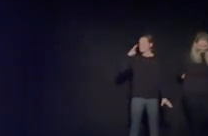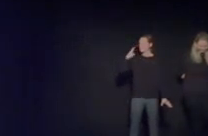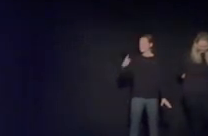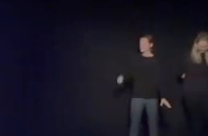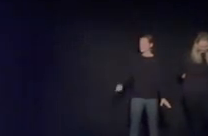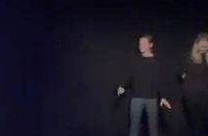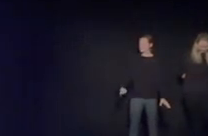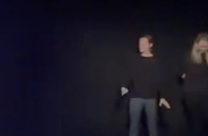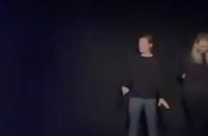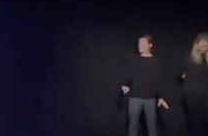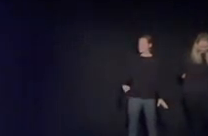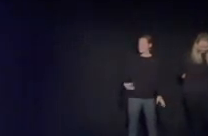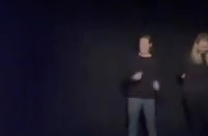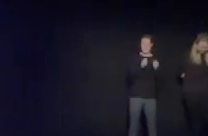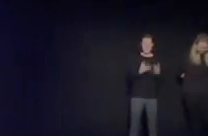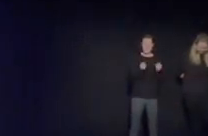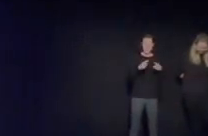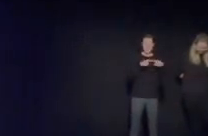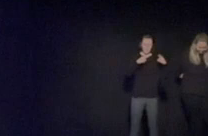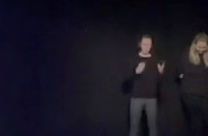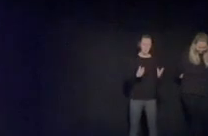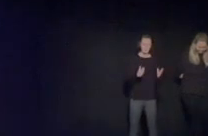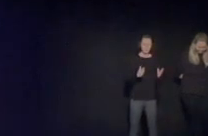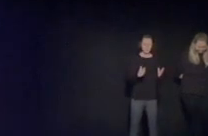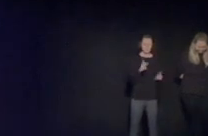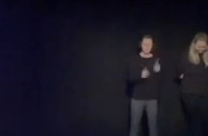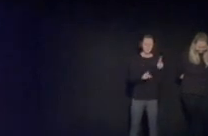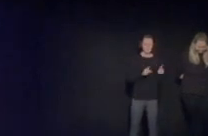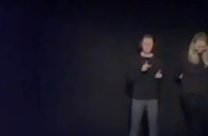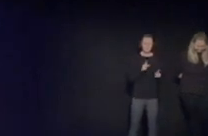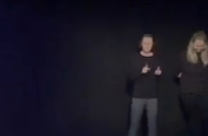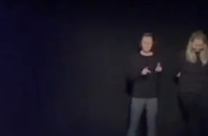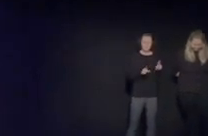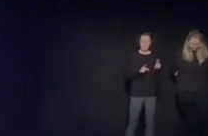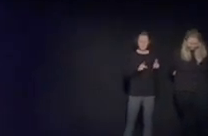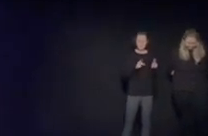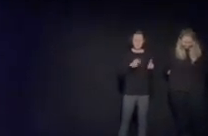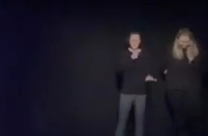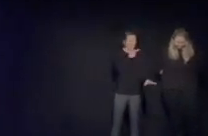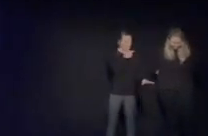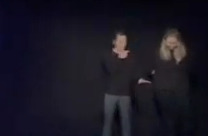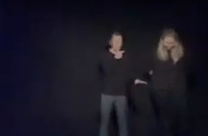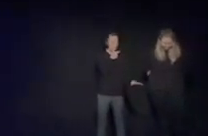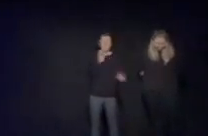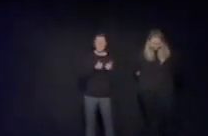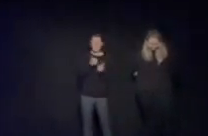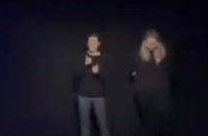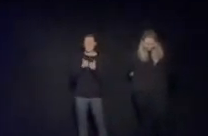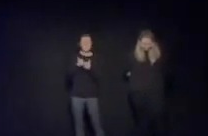Which of my many nemeses could be behind this most dastardly scheme?